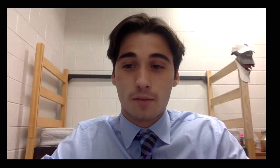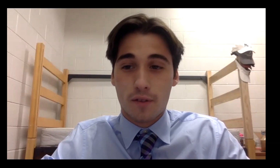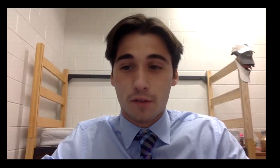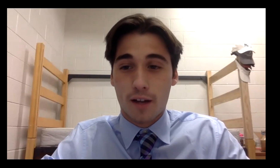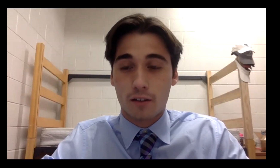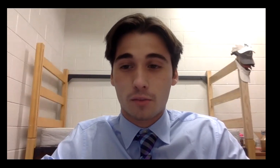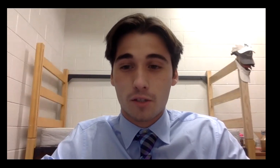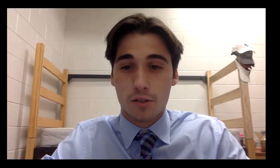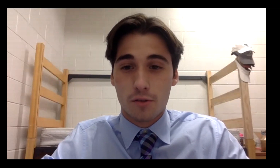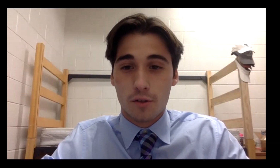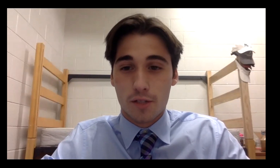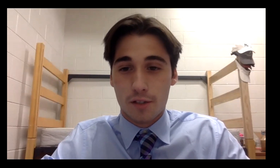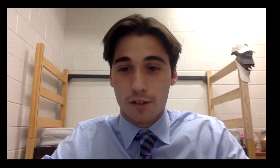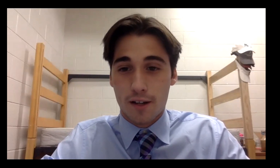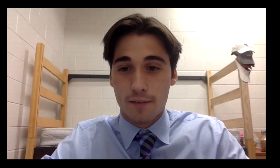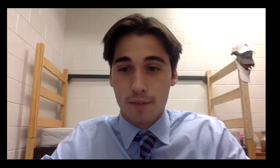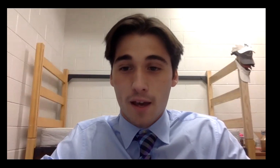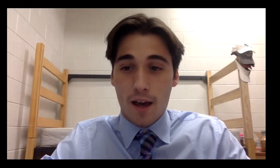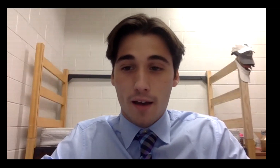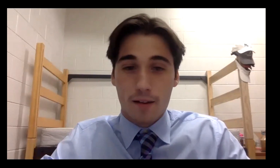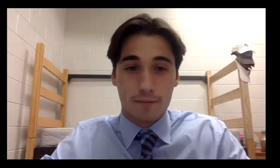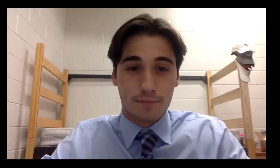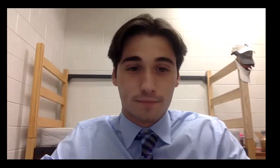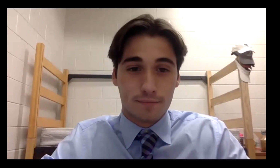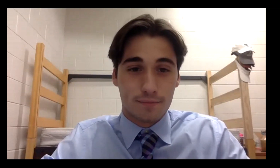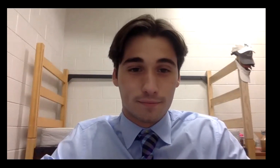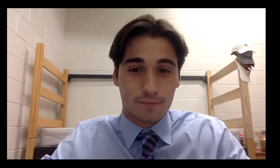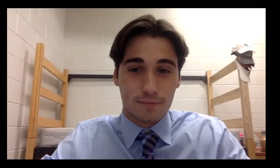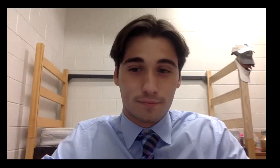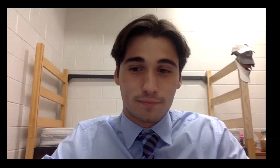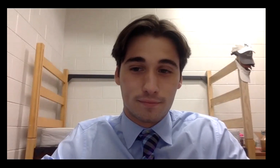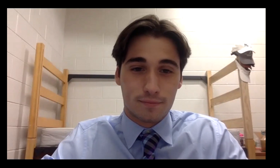the names of every eligible student who is here today.